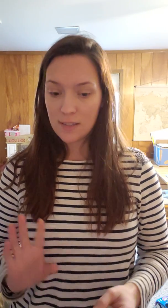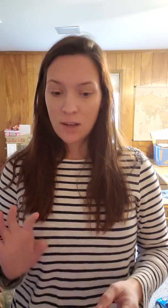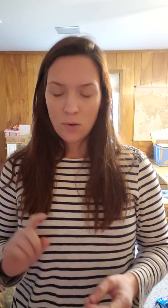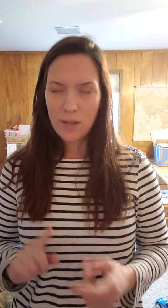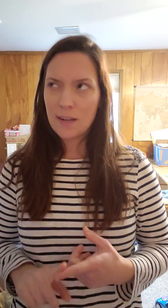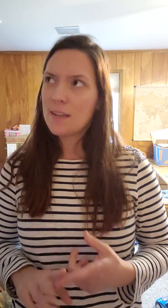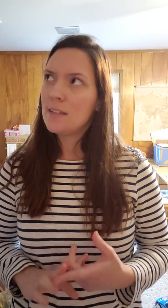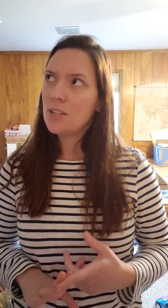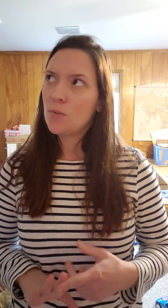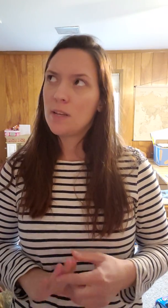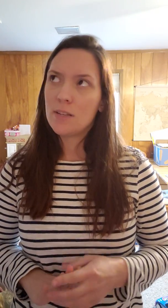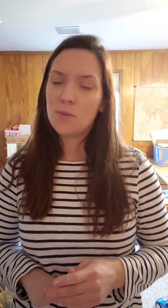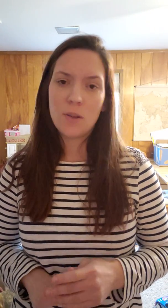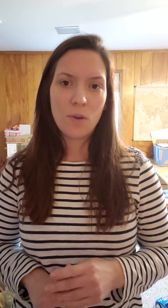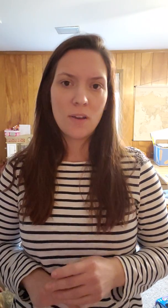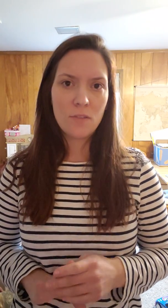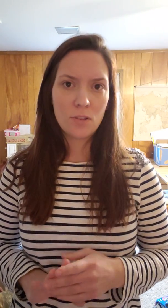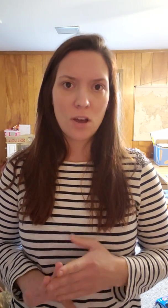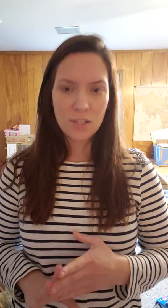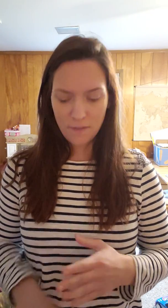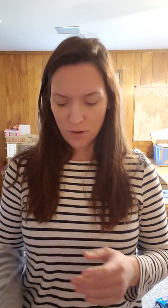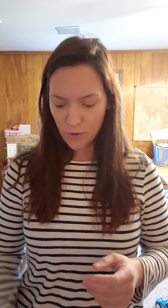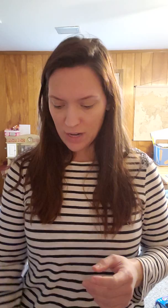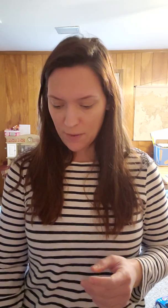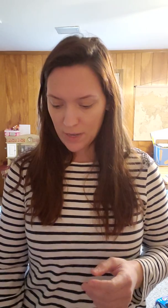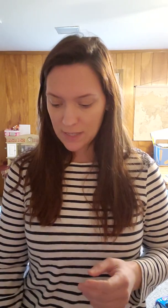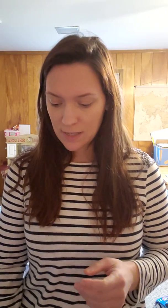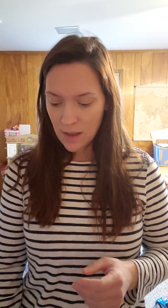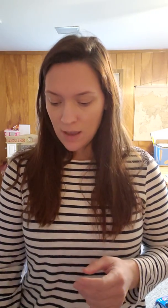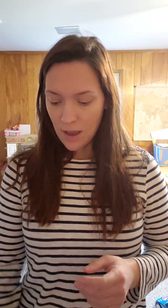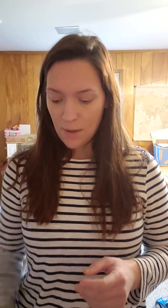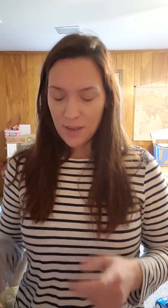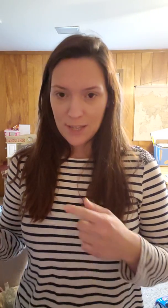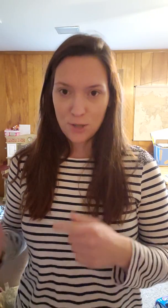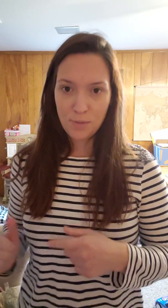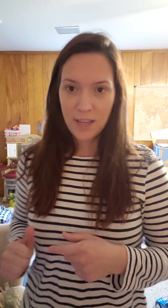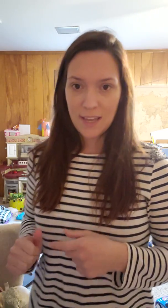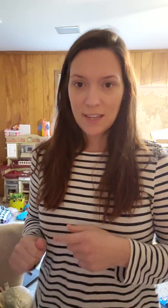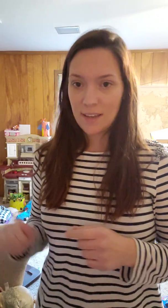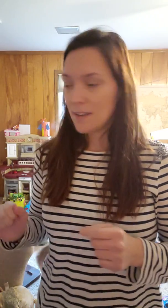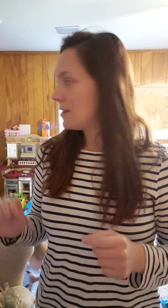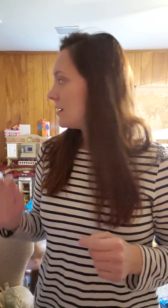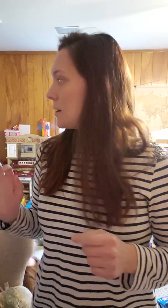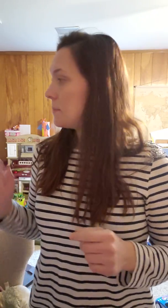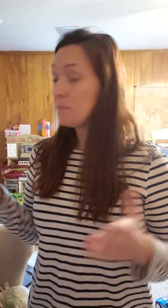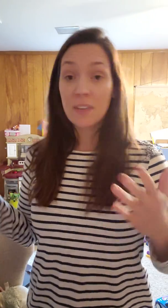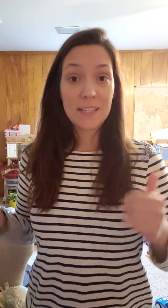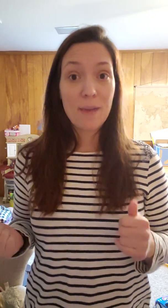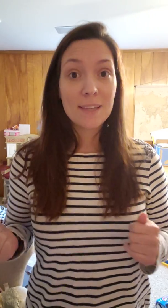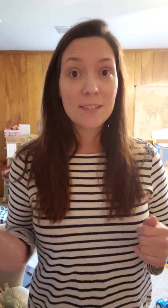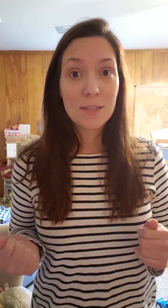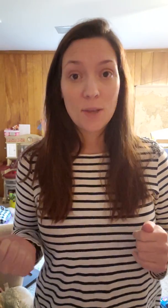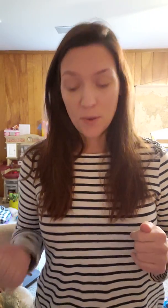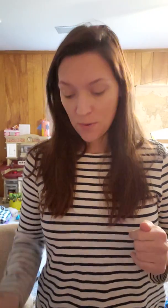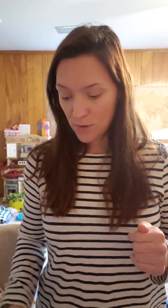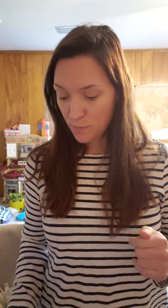week 19 20 and 21 for the laws of thermodynamics my kids are playing it's mess so just